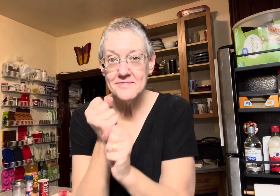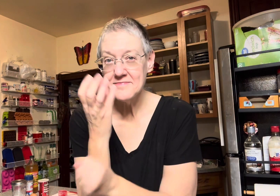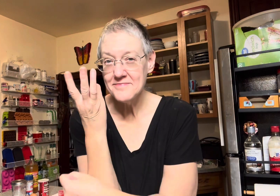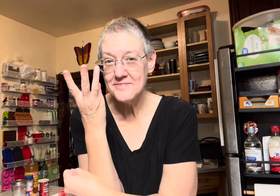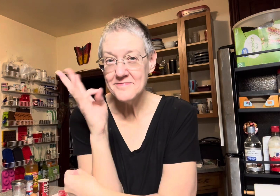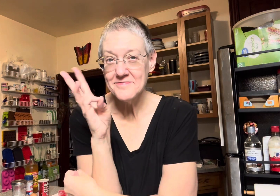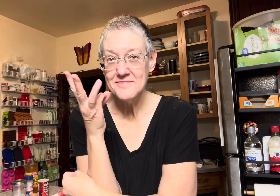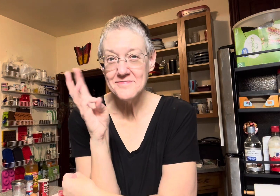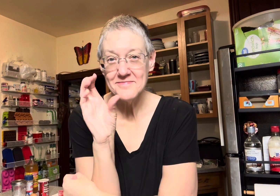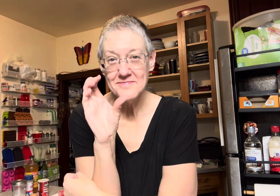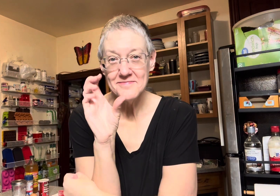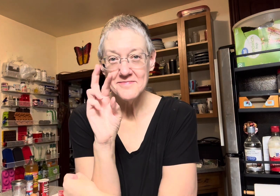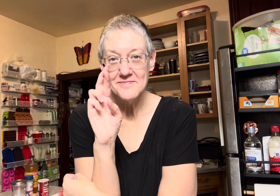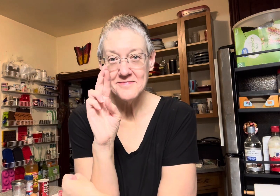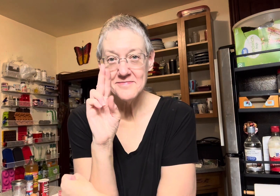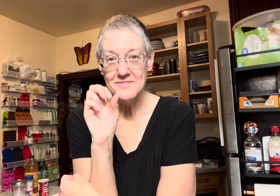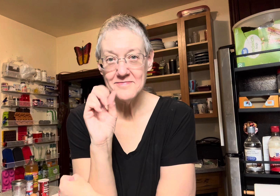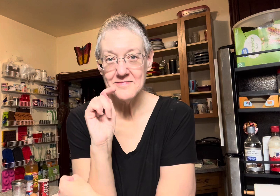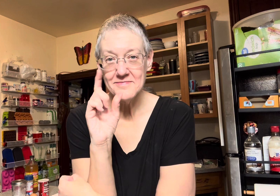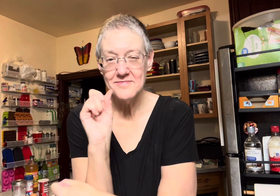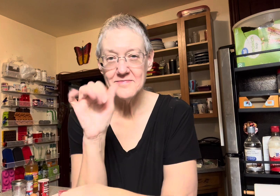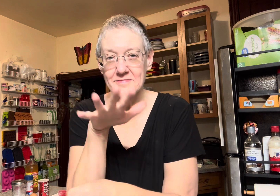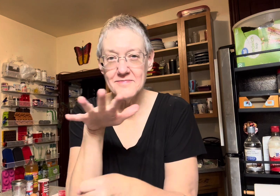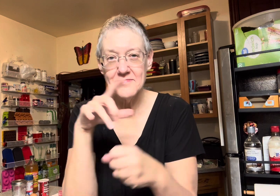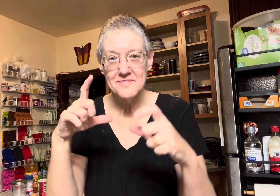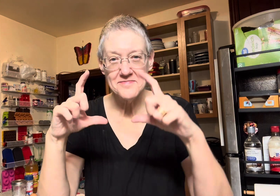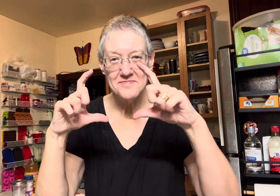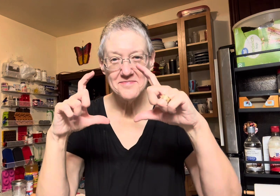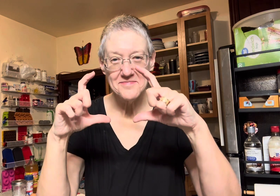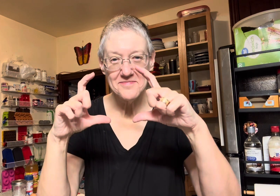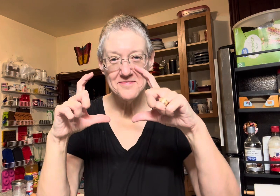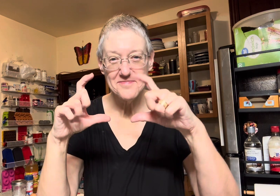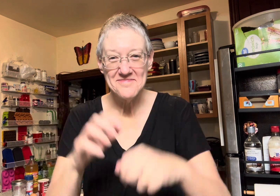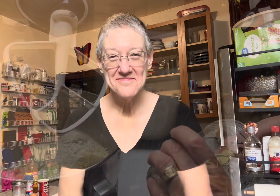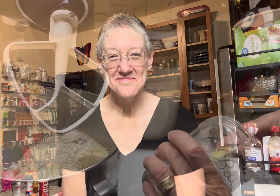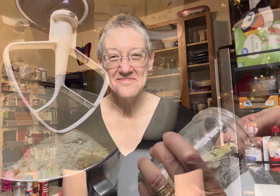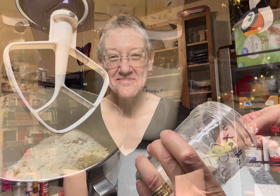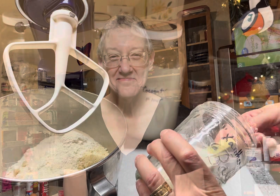This will make 16 pizza crusts, about that big.